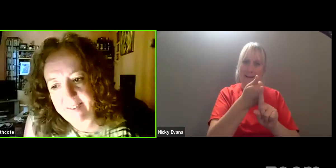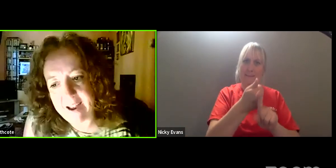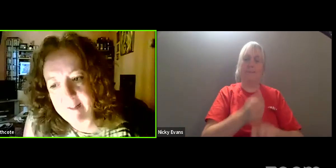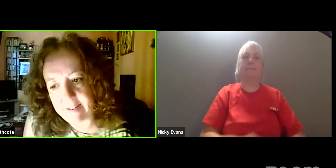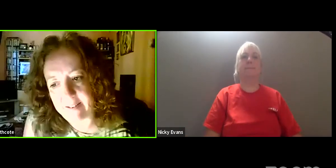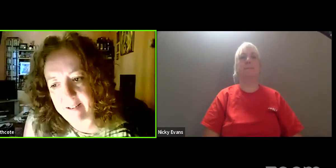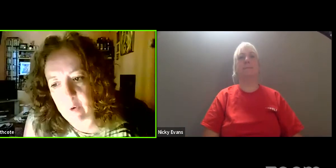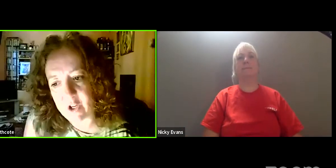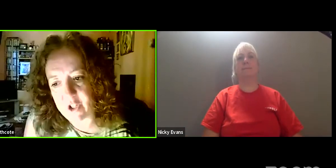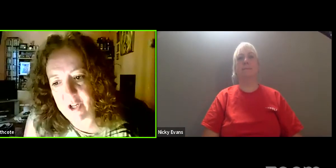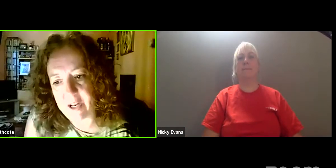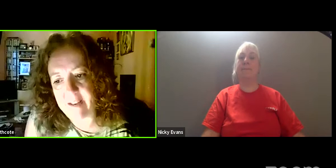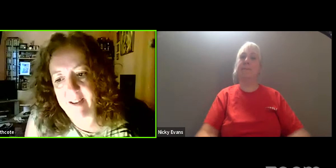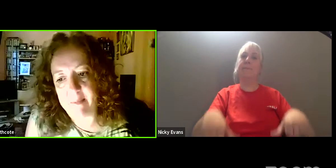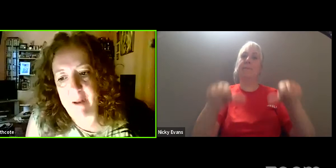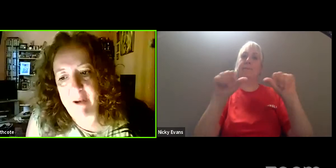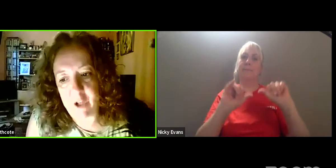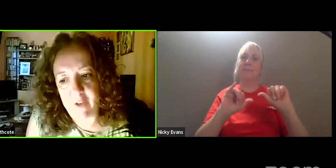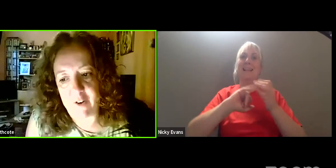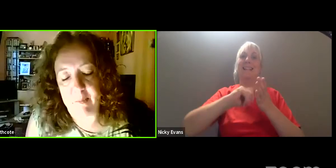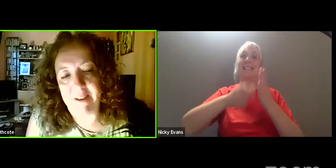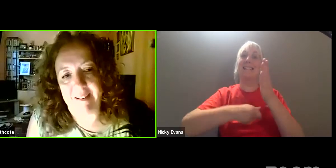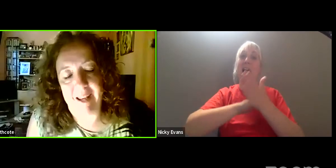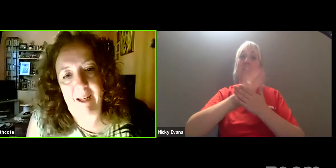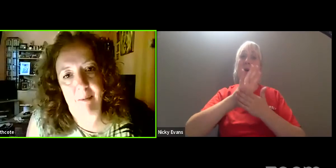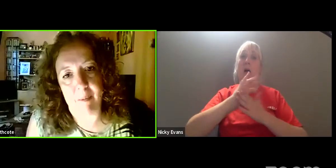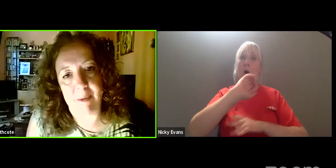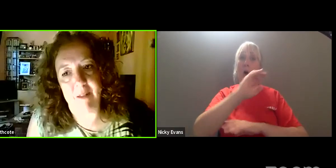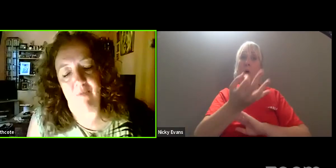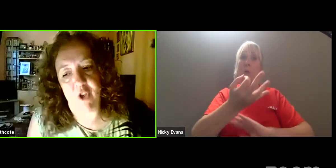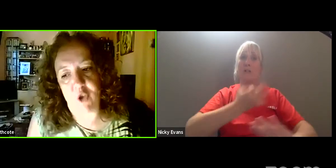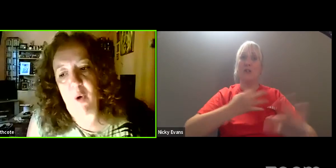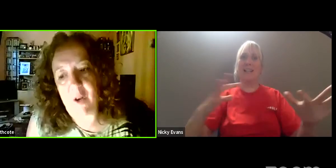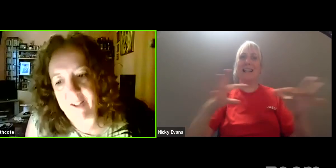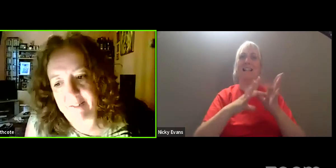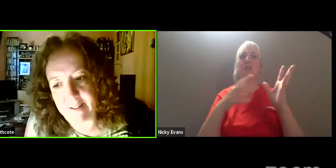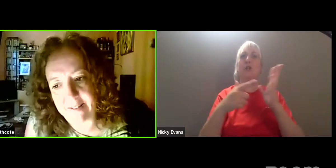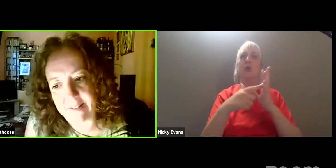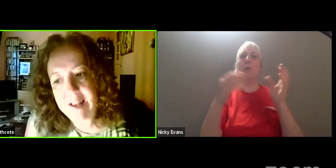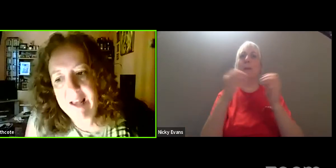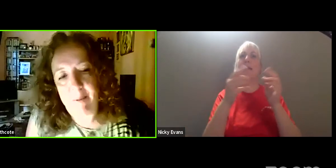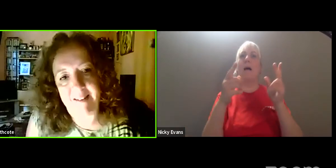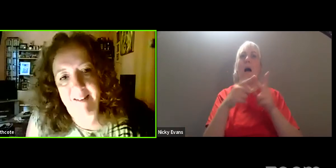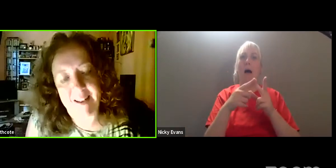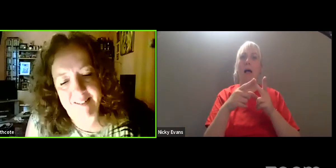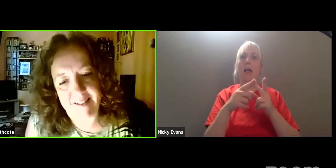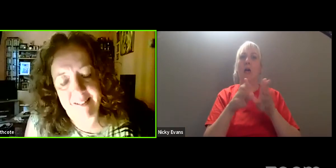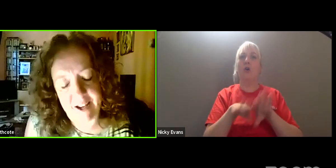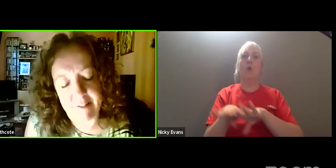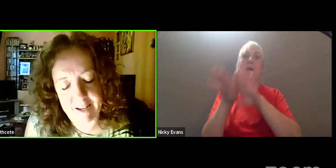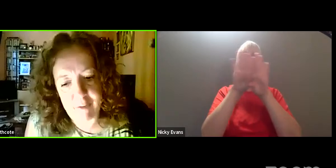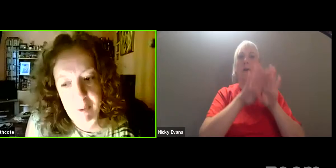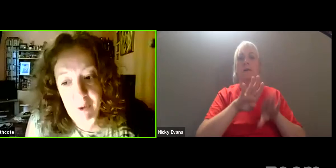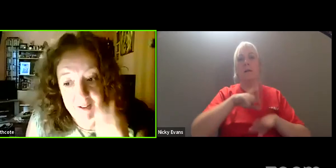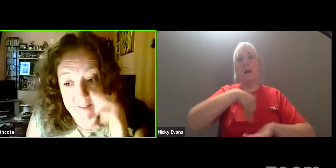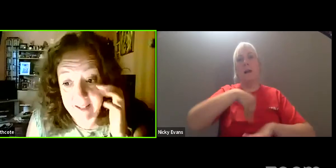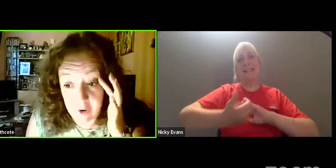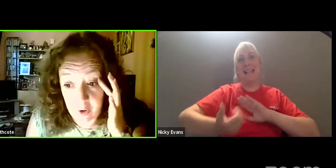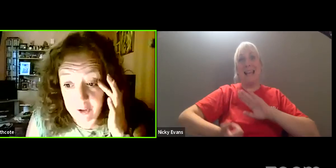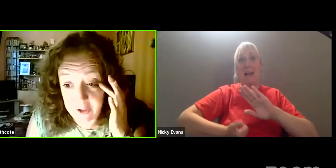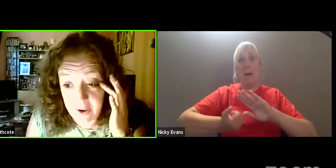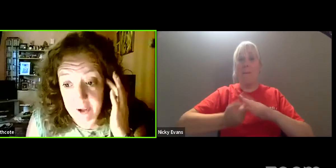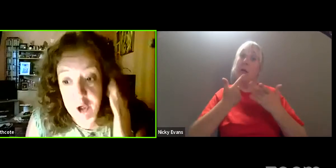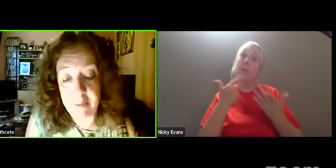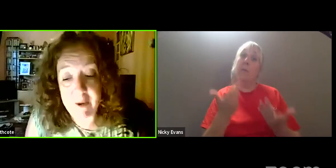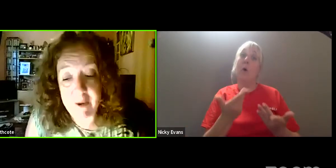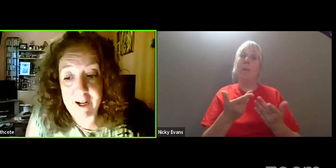of Sarah's question, about universal basic income, I mean, the short answer is PCS doesn't currently have policy